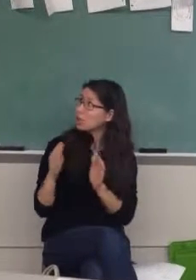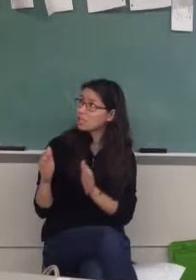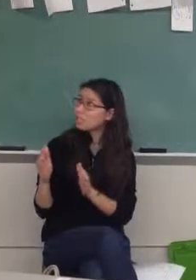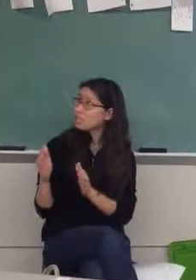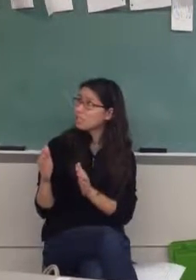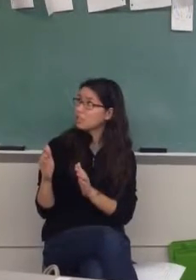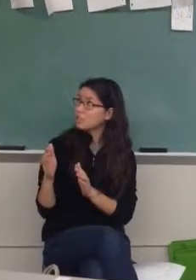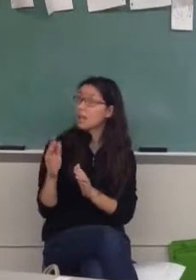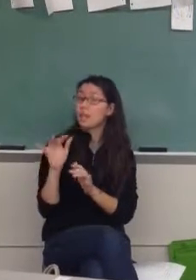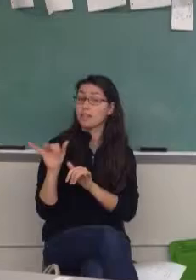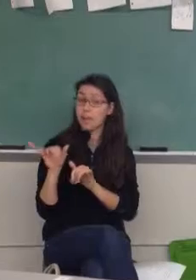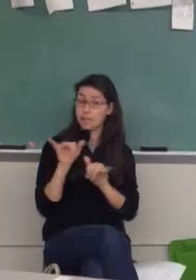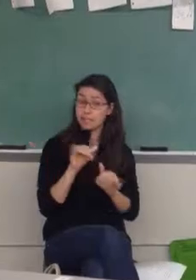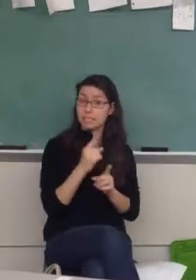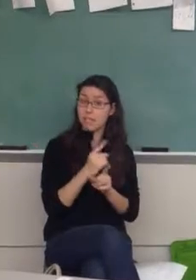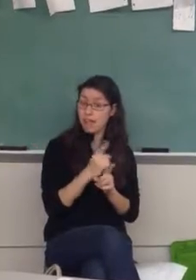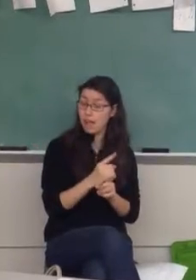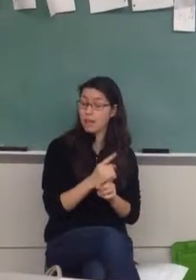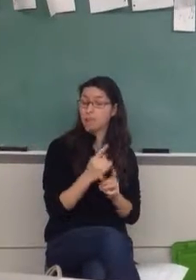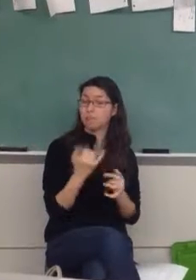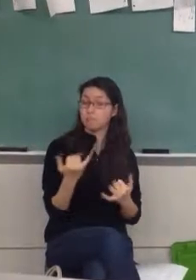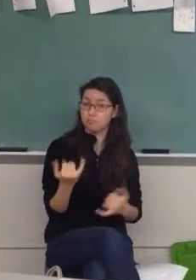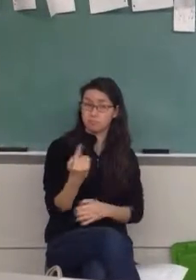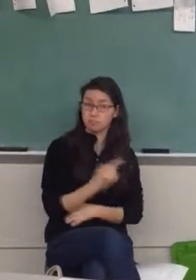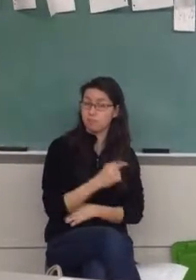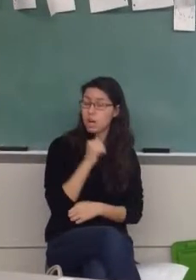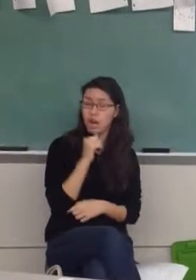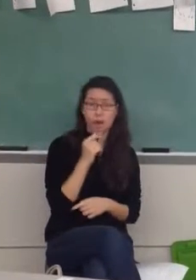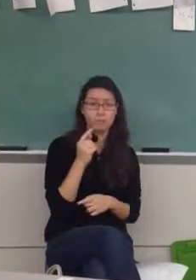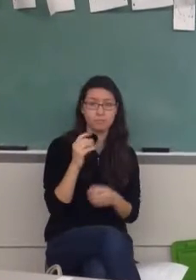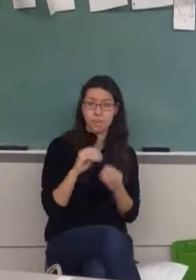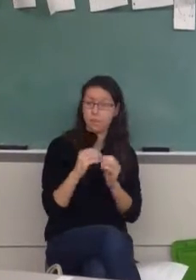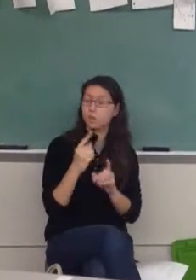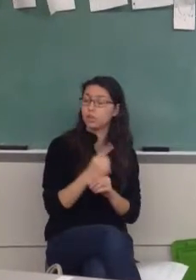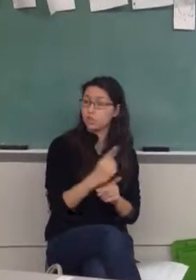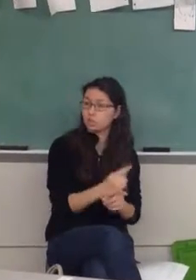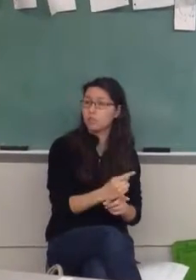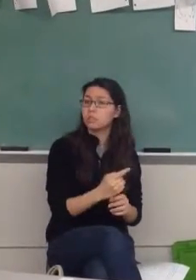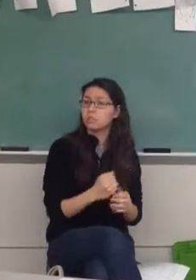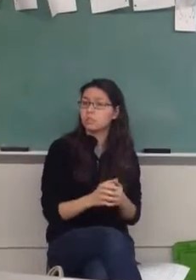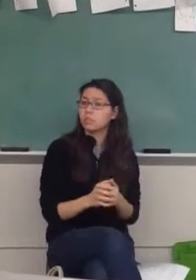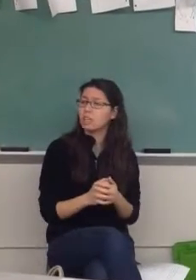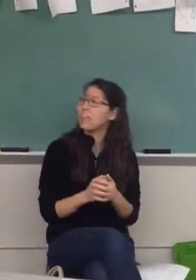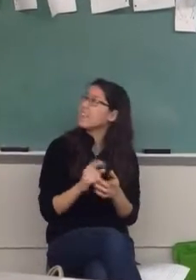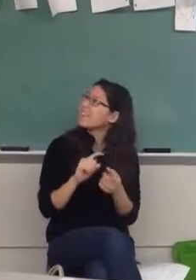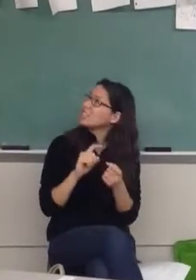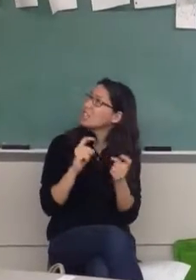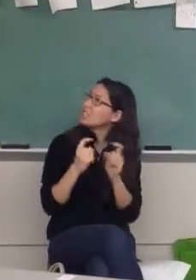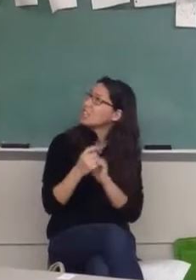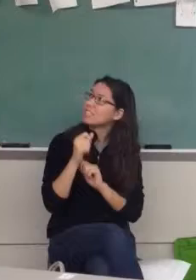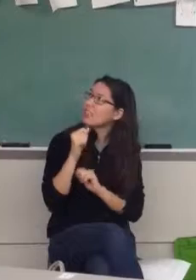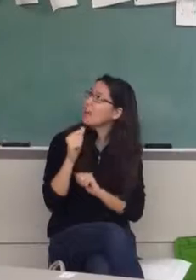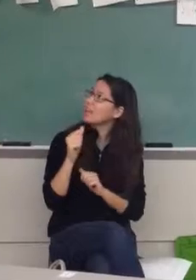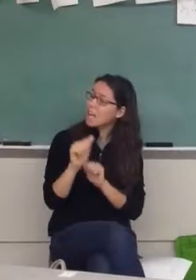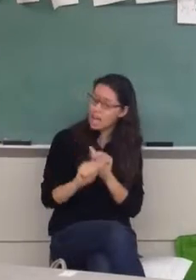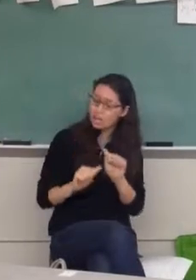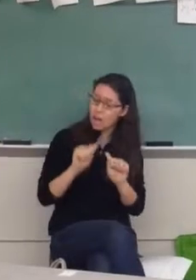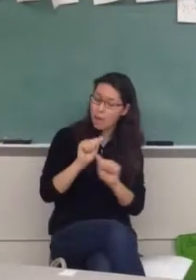we see today. Yes. Isn't that like, didn't they change it with like, instead of atomic mass, it's like atomic. Right.